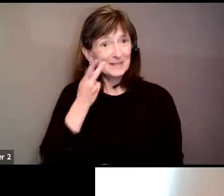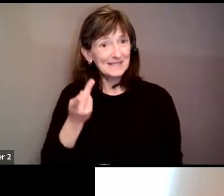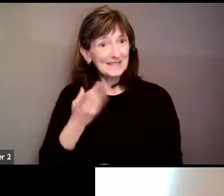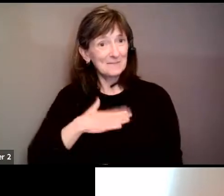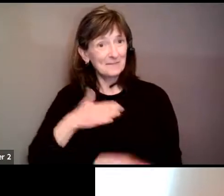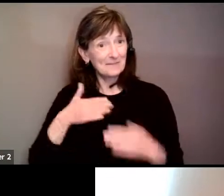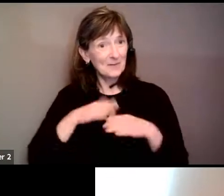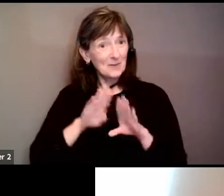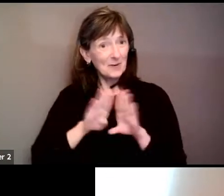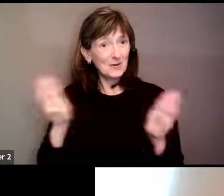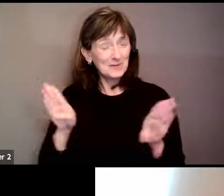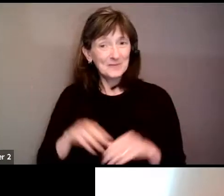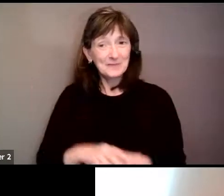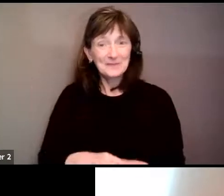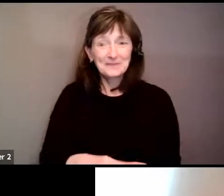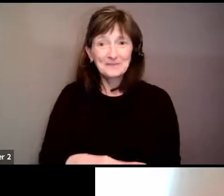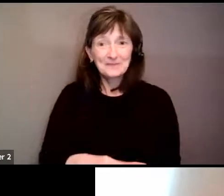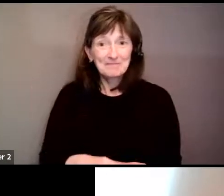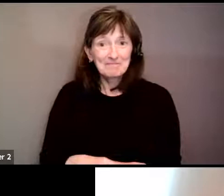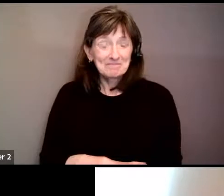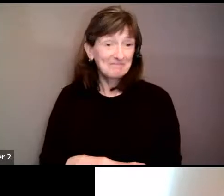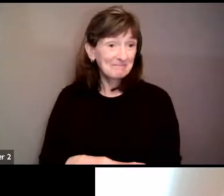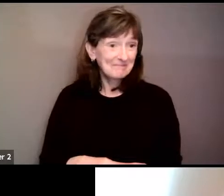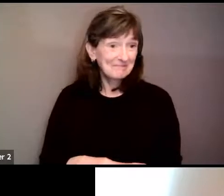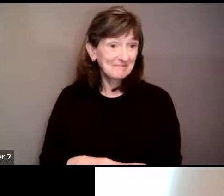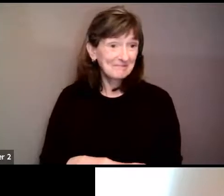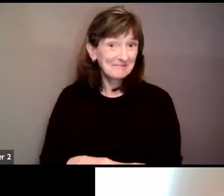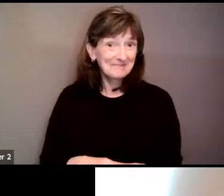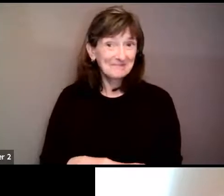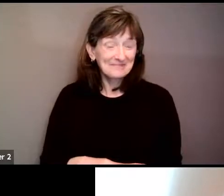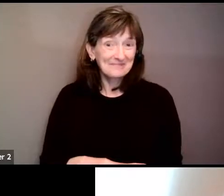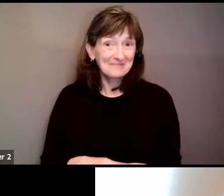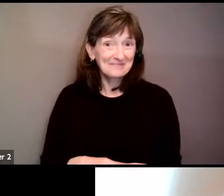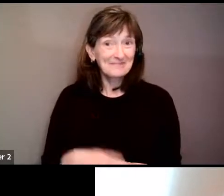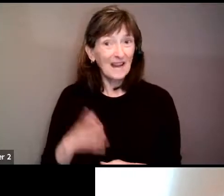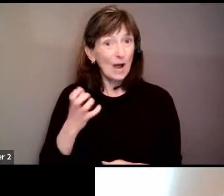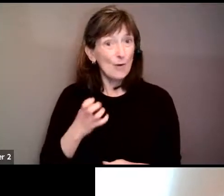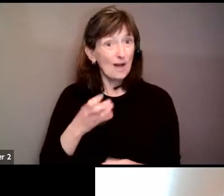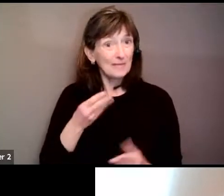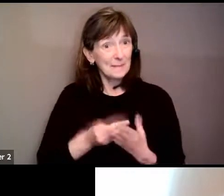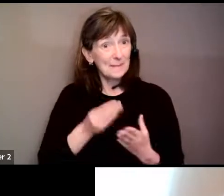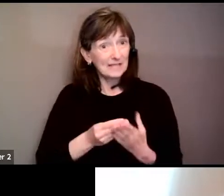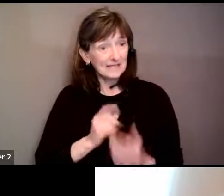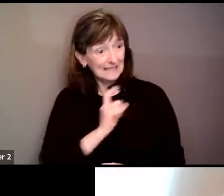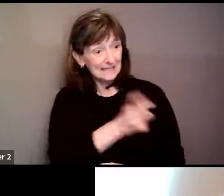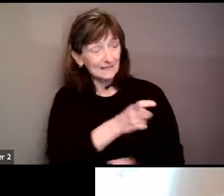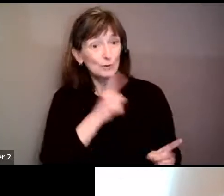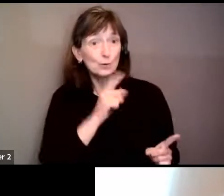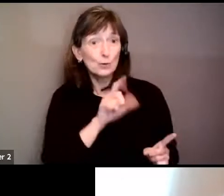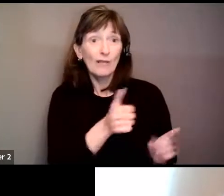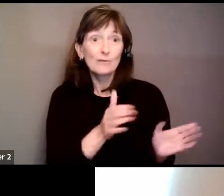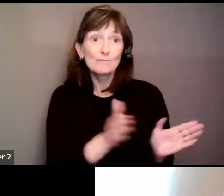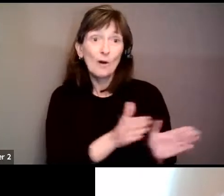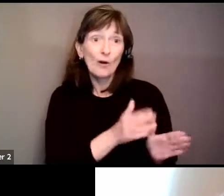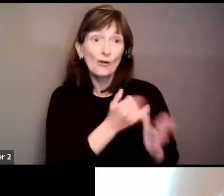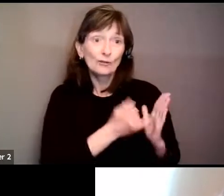wall. And yeah, I want to put money in the pockets of small